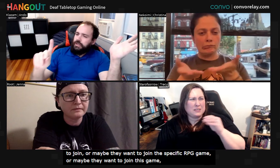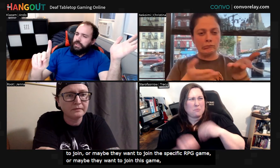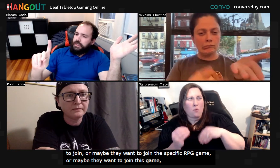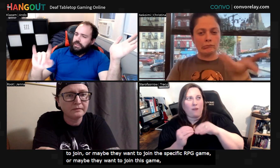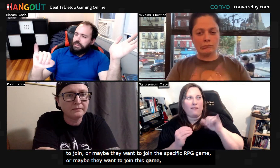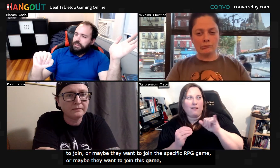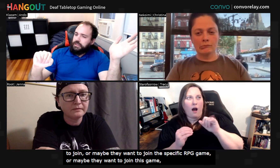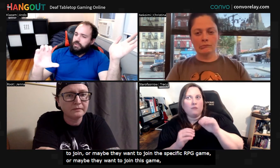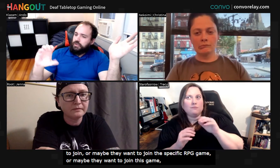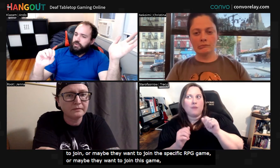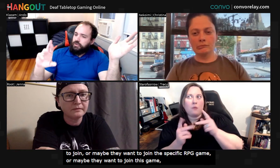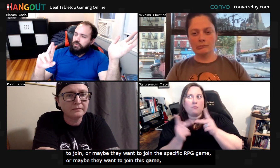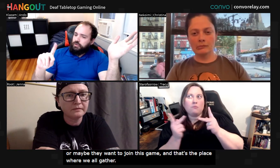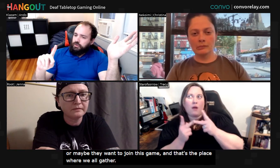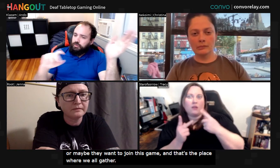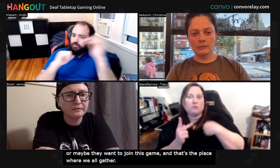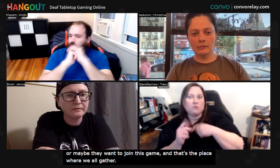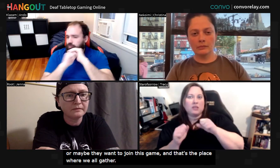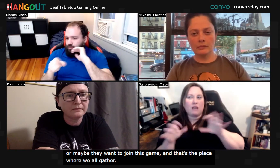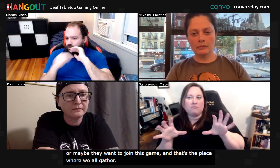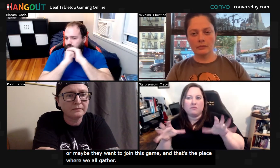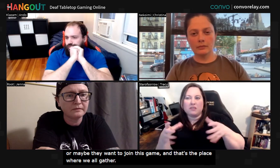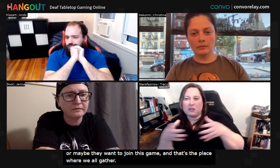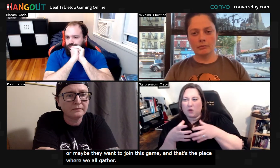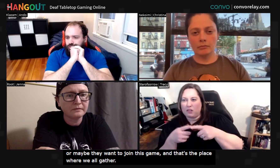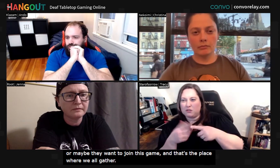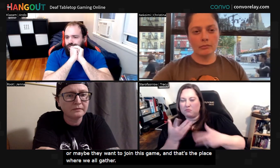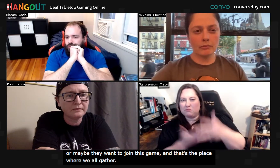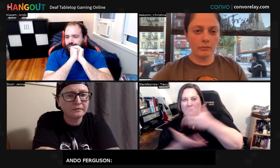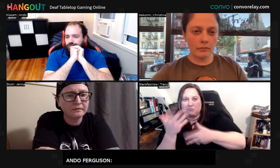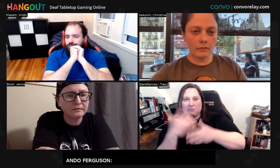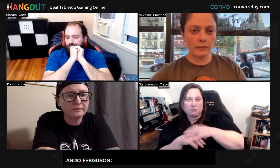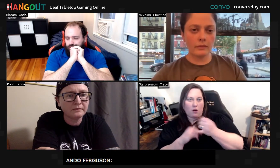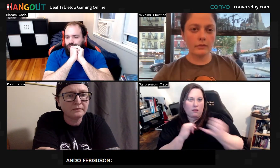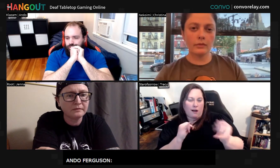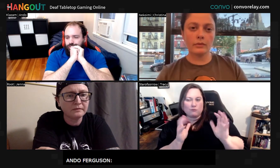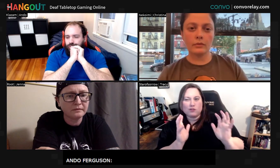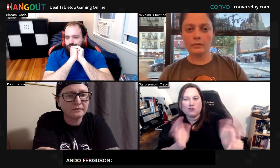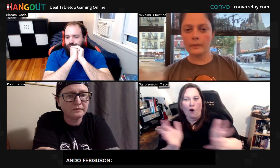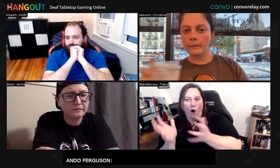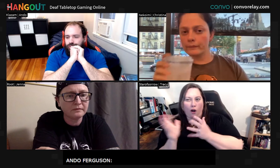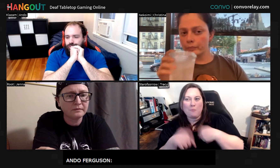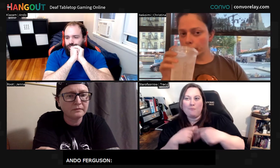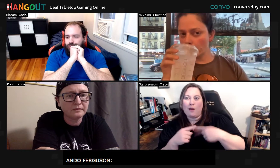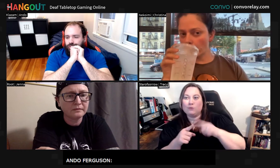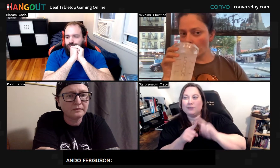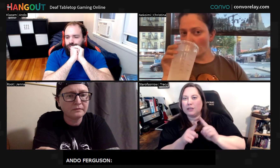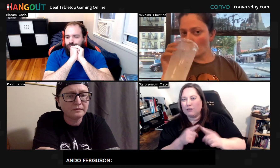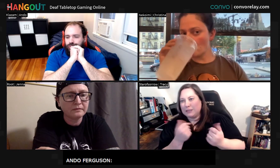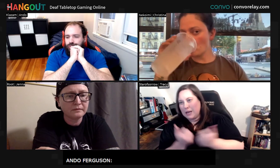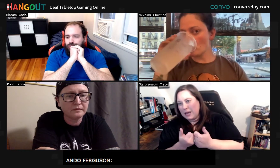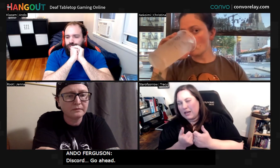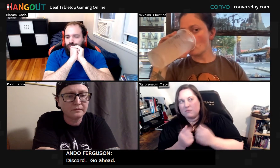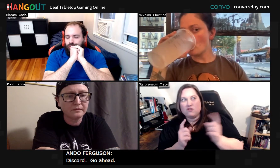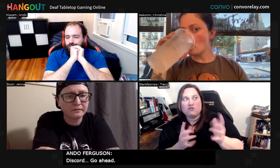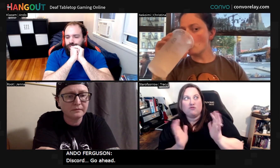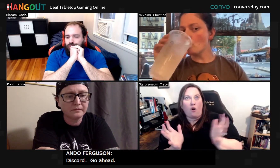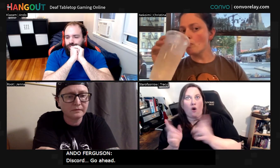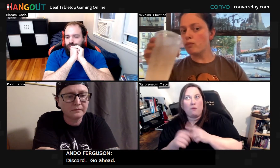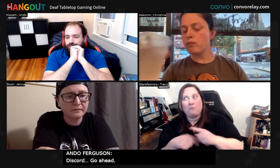What else? So yeah, Discord. Oh, go ahead. Yeah, Discord's a place where we can really gather online and talk about the different